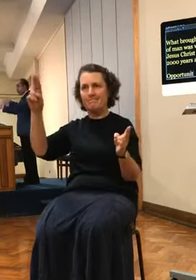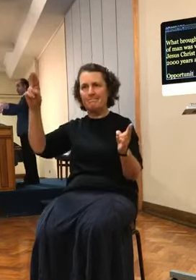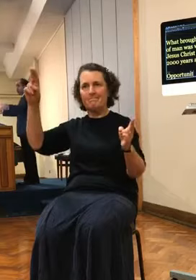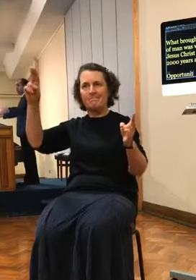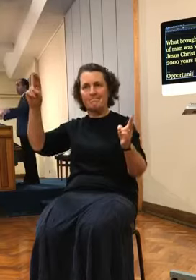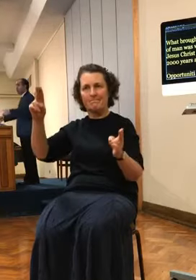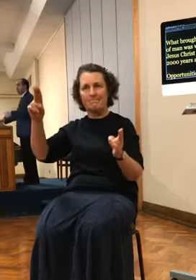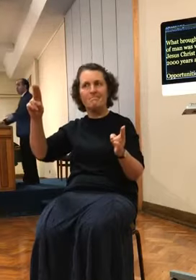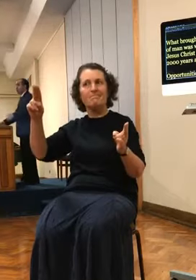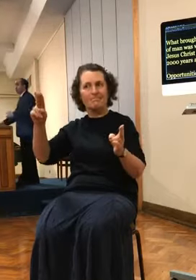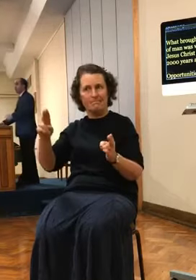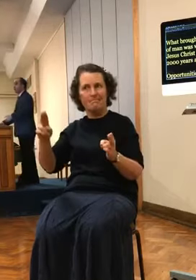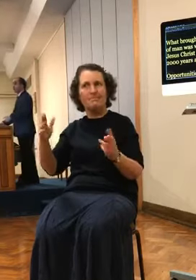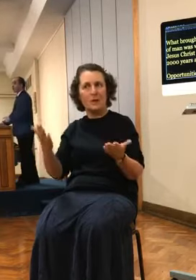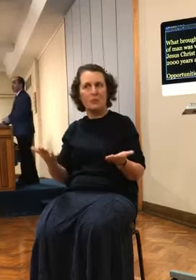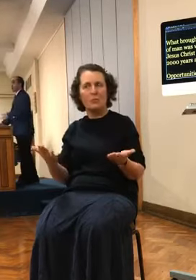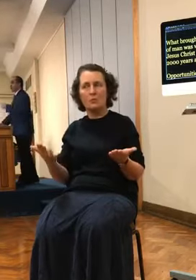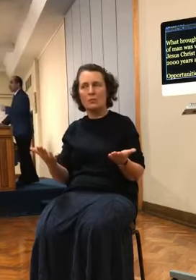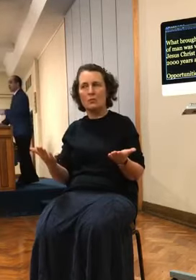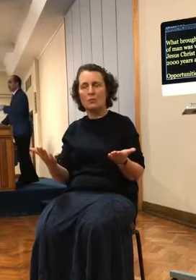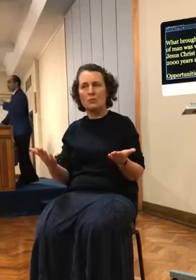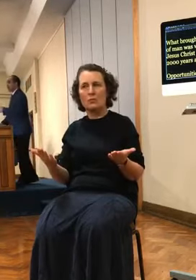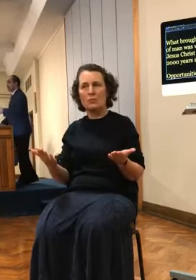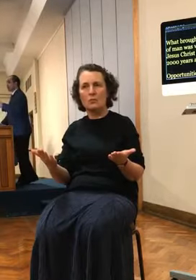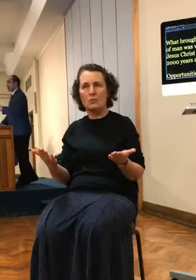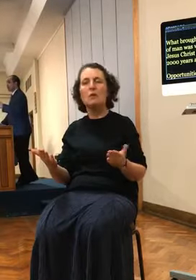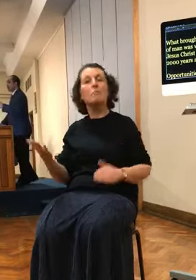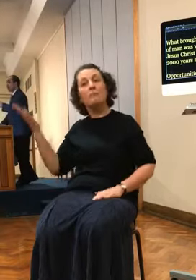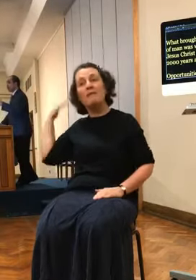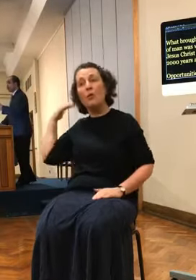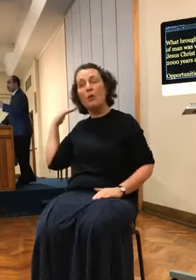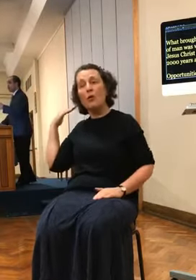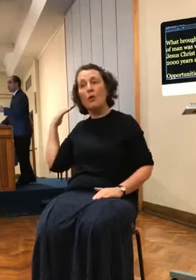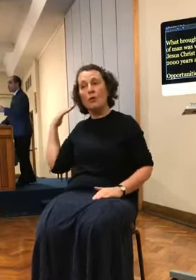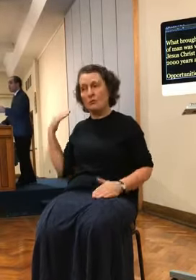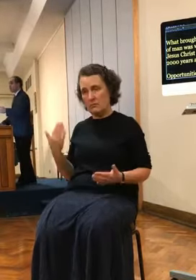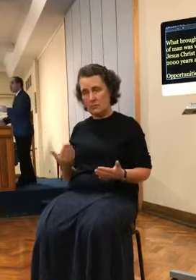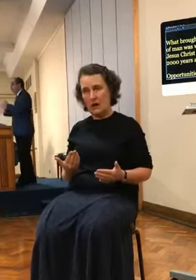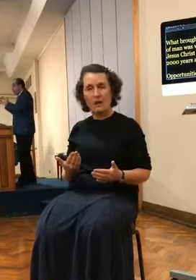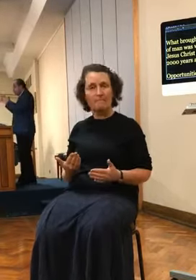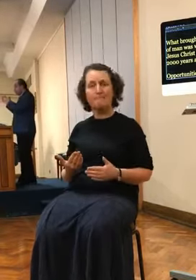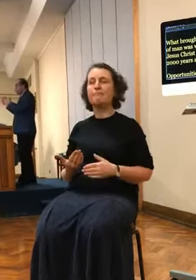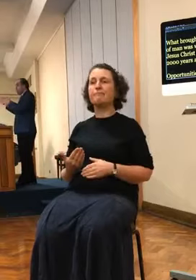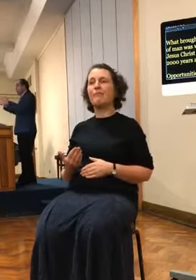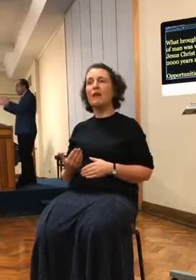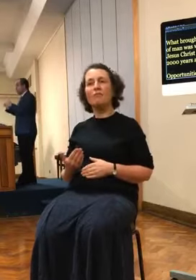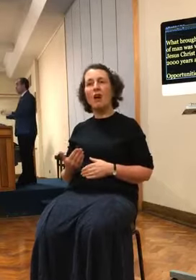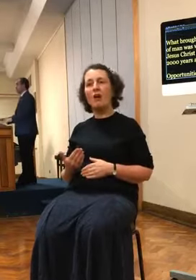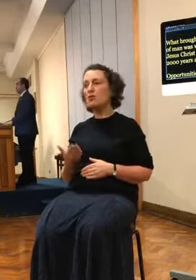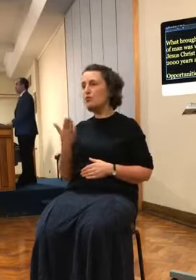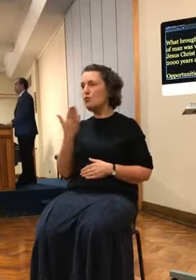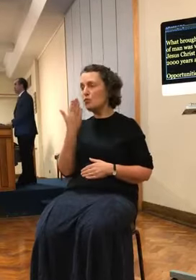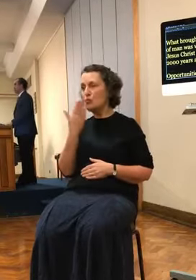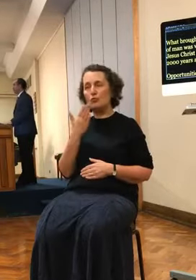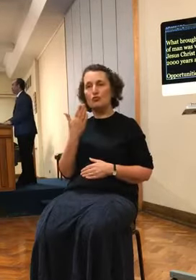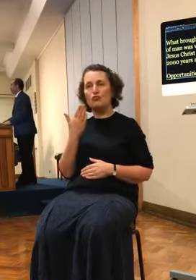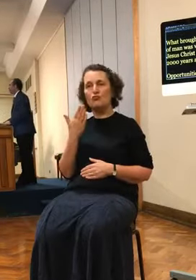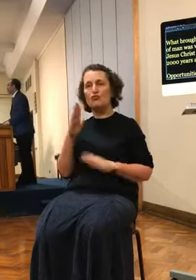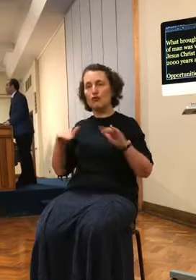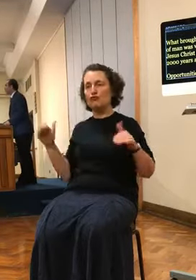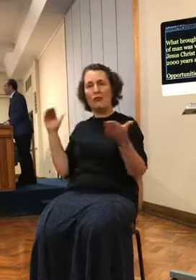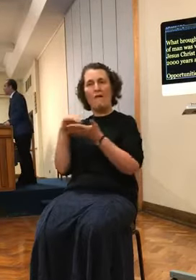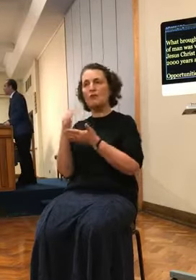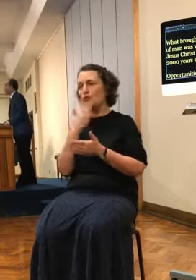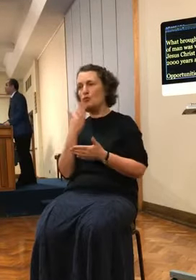this great city, before children enter in a classroom at school, they pray, they read the Bible. There